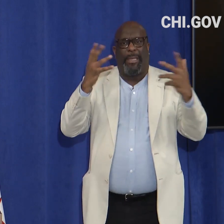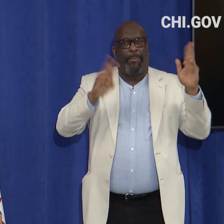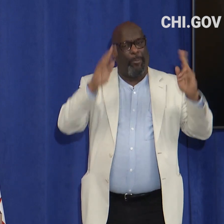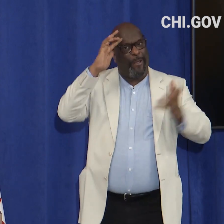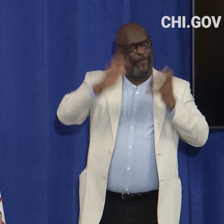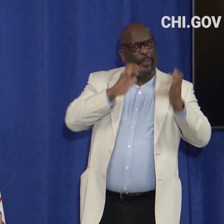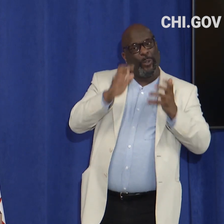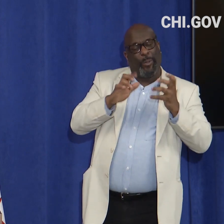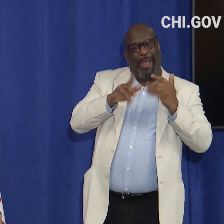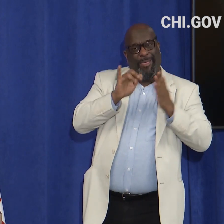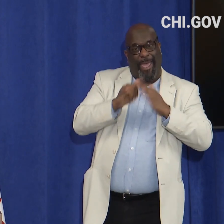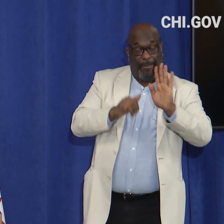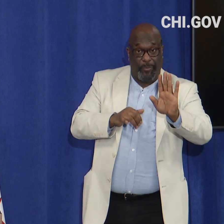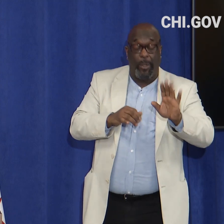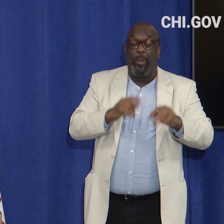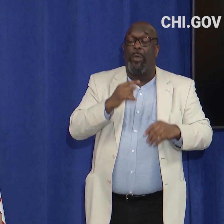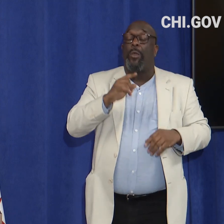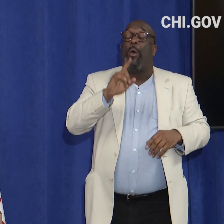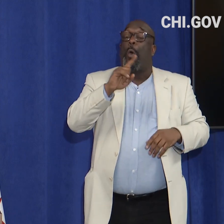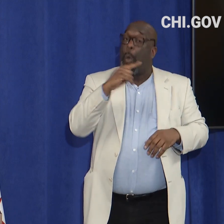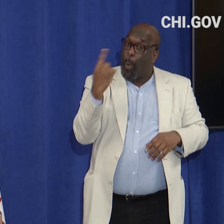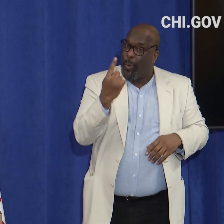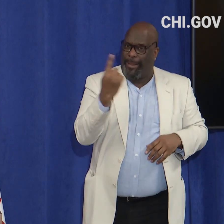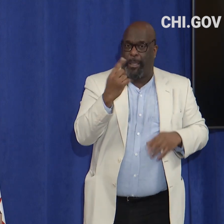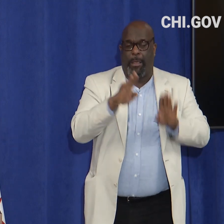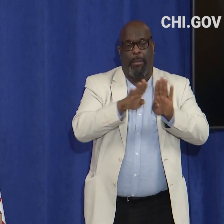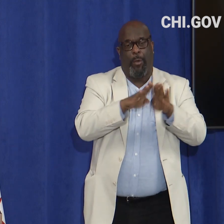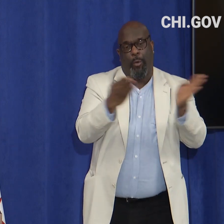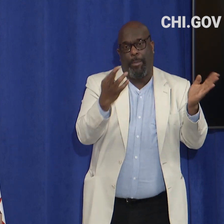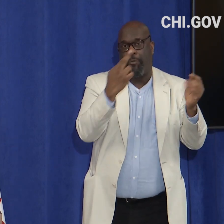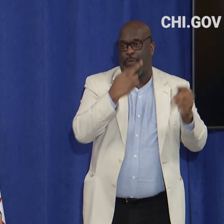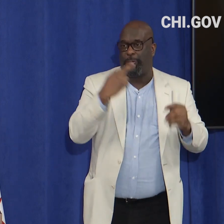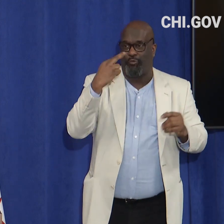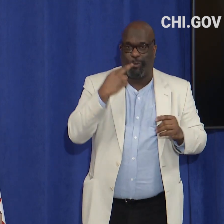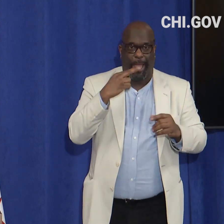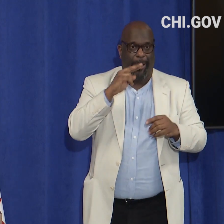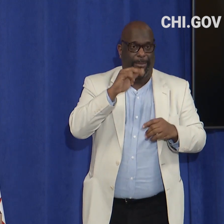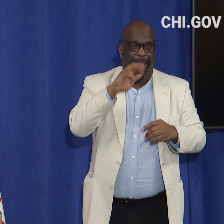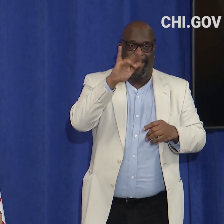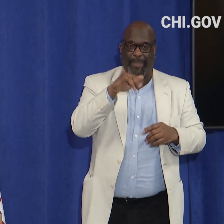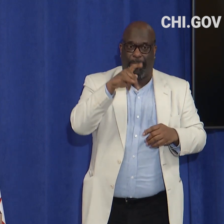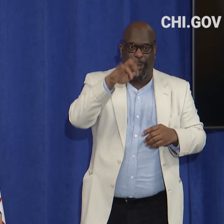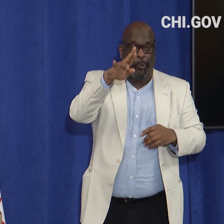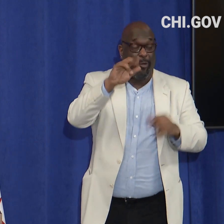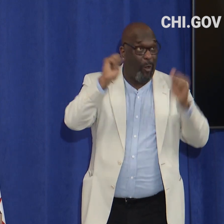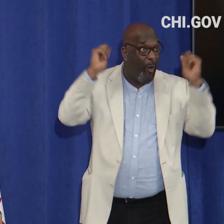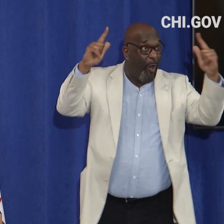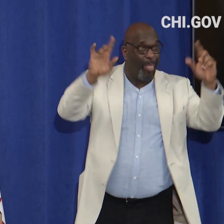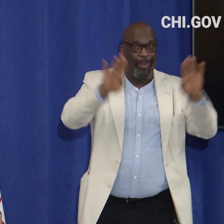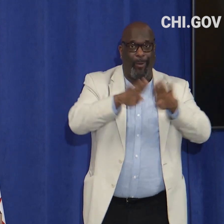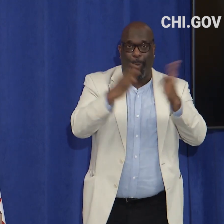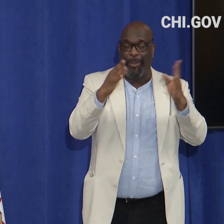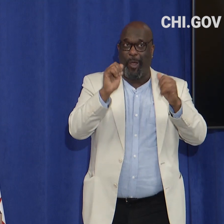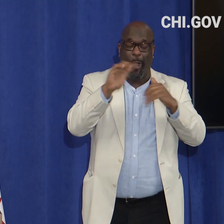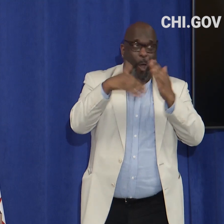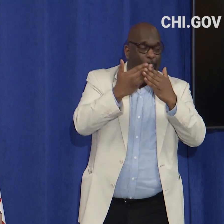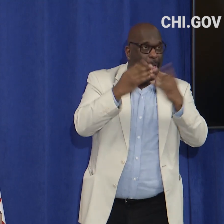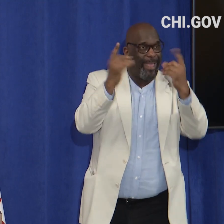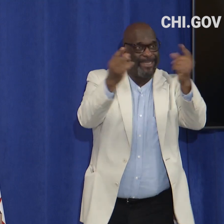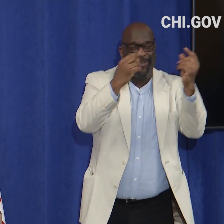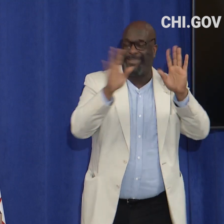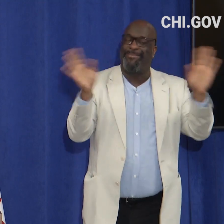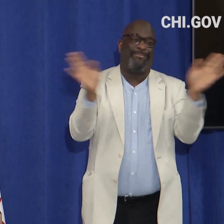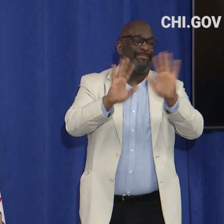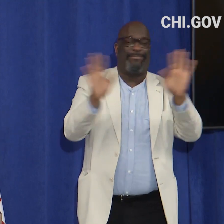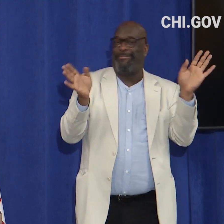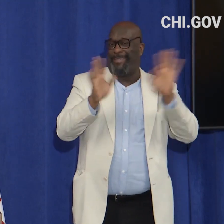confusion about that. They're just opening the restaurants. It's not a free-for-all. All the activities there on Navy Pier are not going to